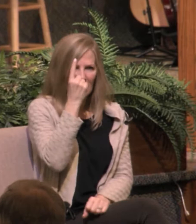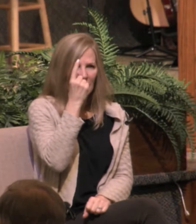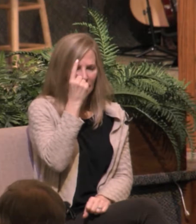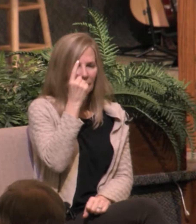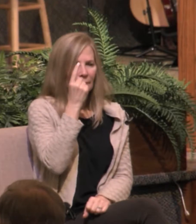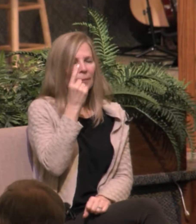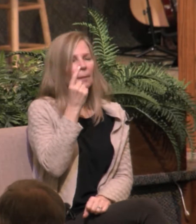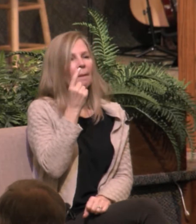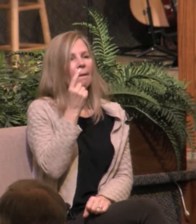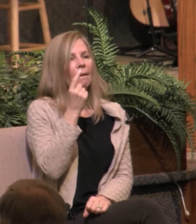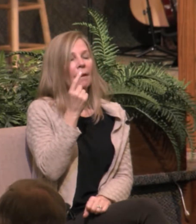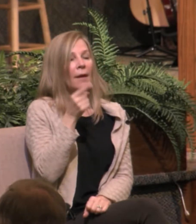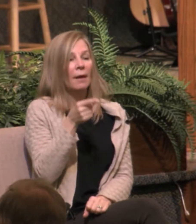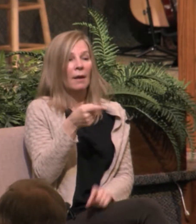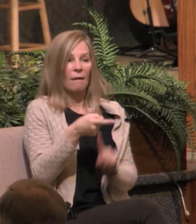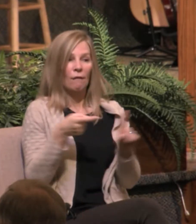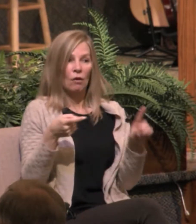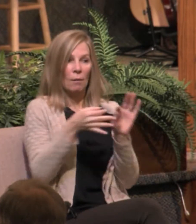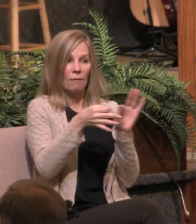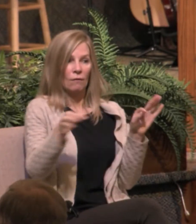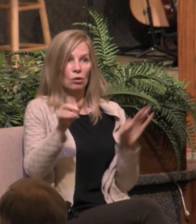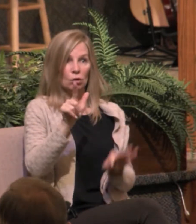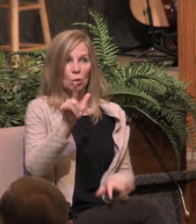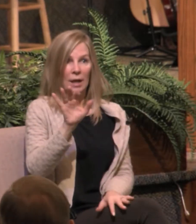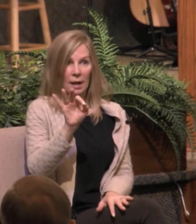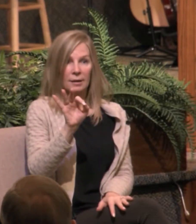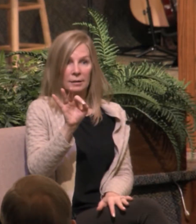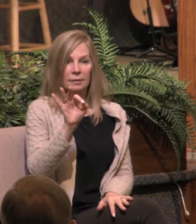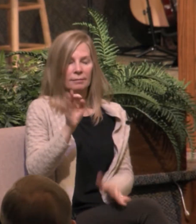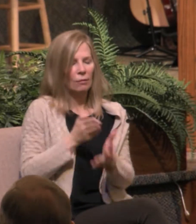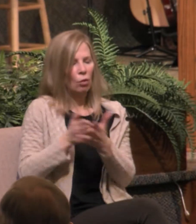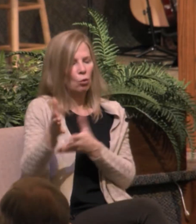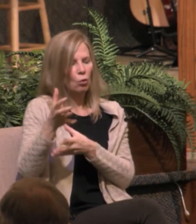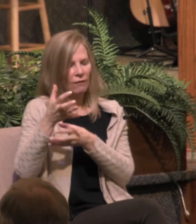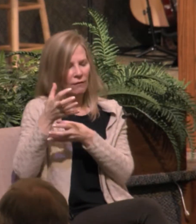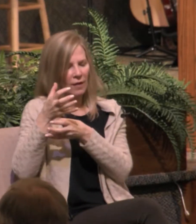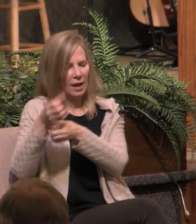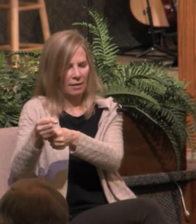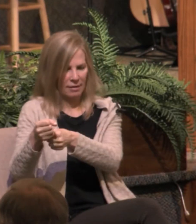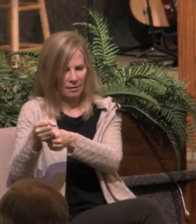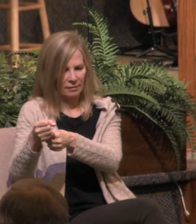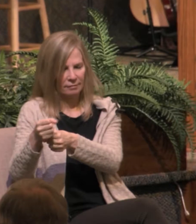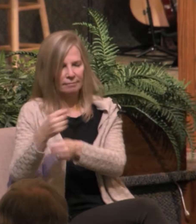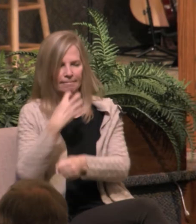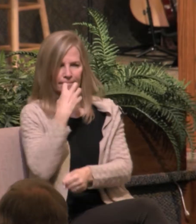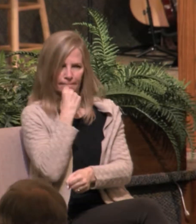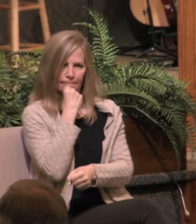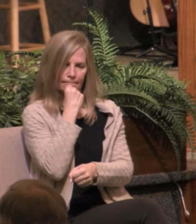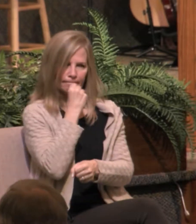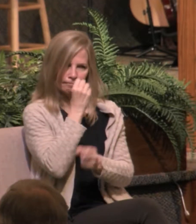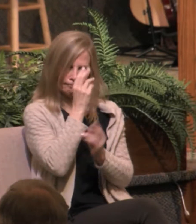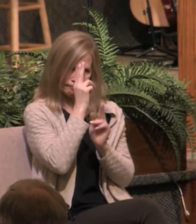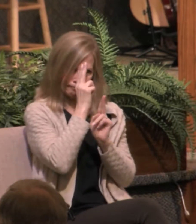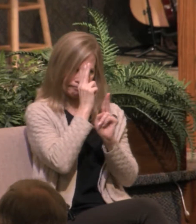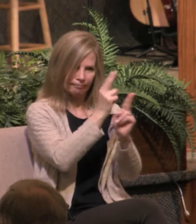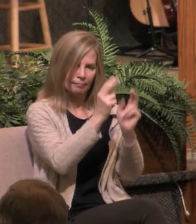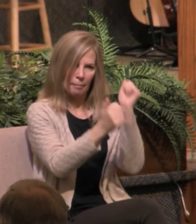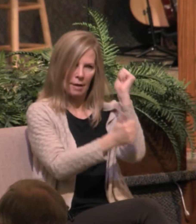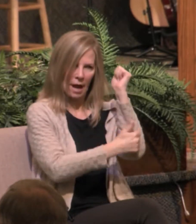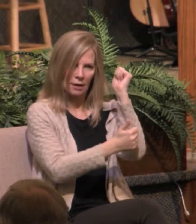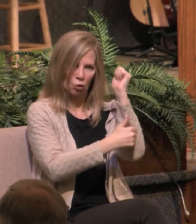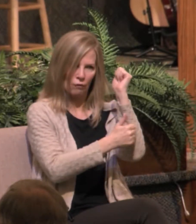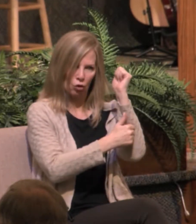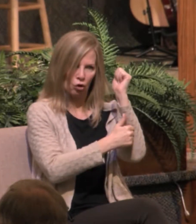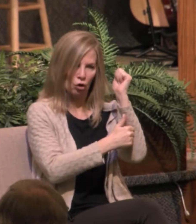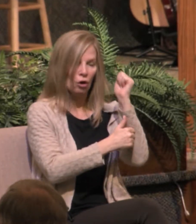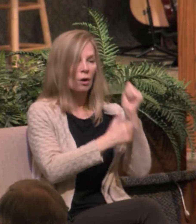the point a little bit, but it comes from verse 28. By faith, he kept the Passover and the sprinkling of the blood so that he who